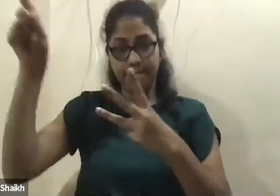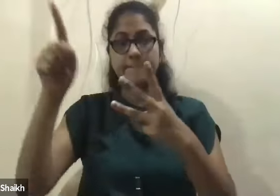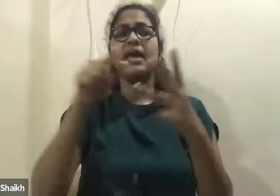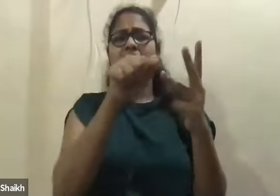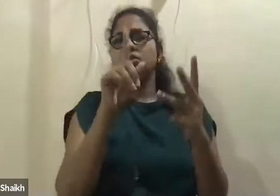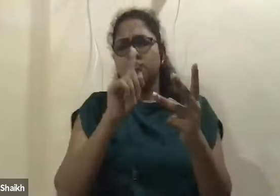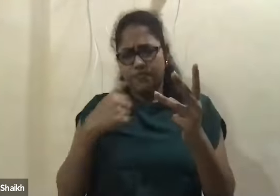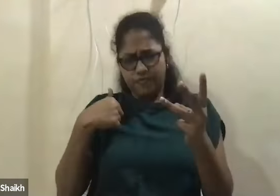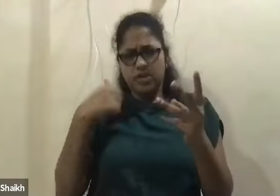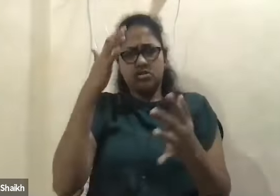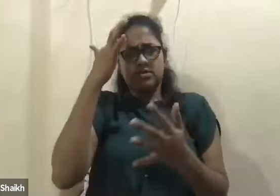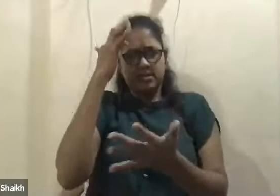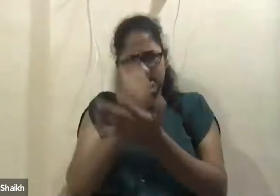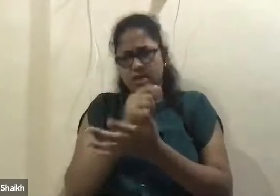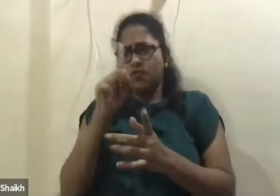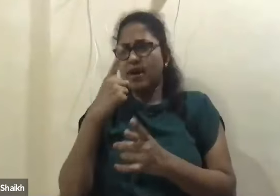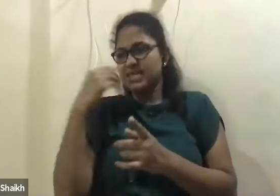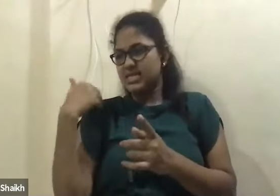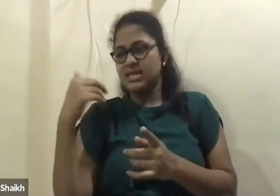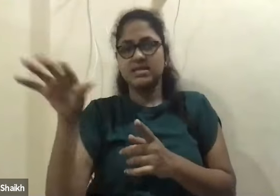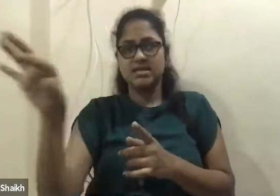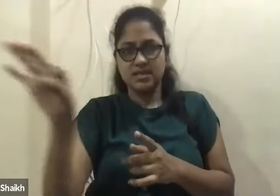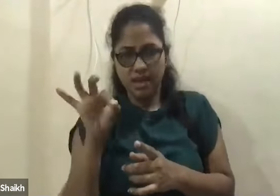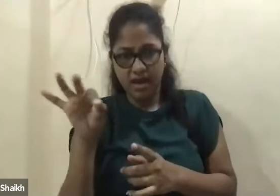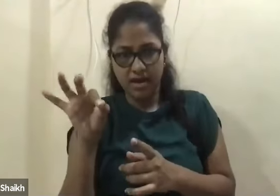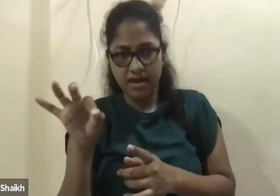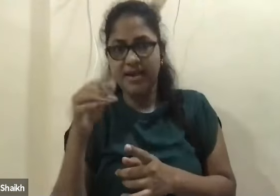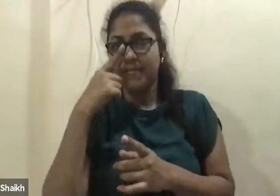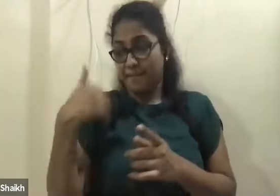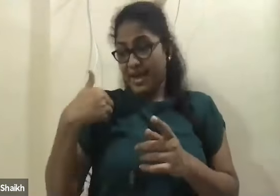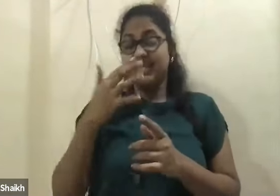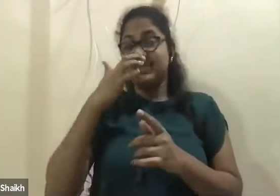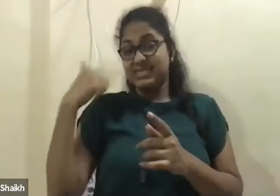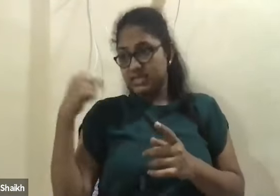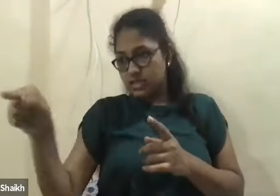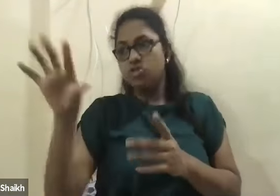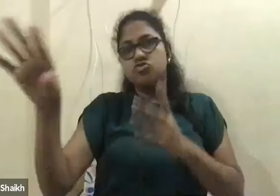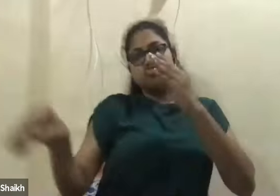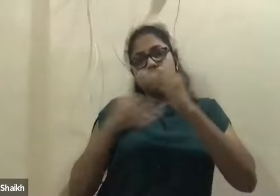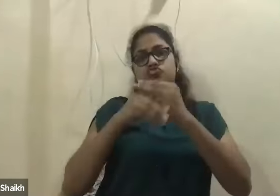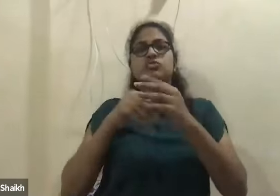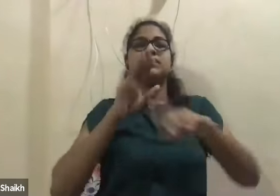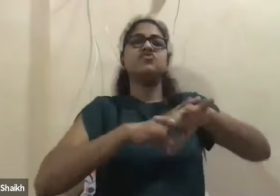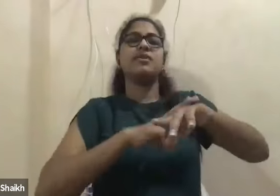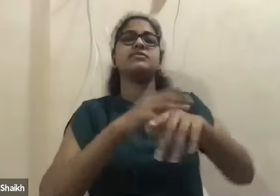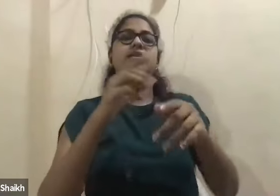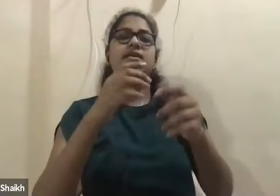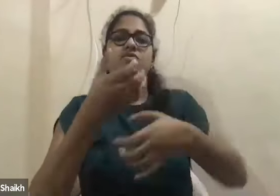kin, my immediate kin, as the additional trustee. So in addition to this, because this